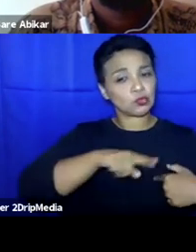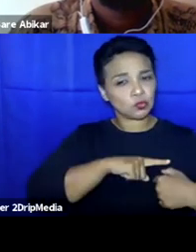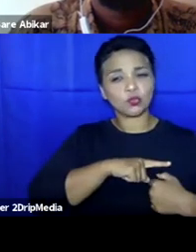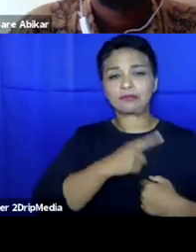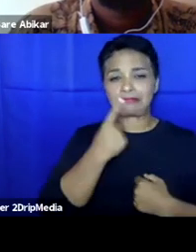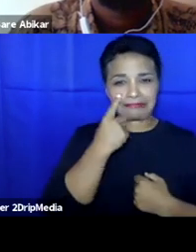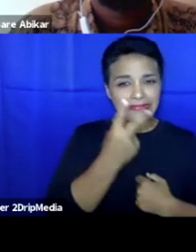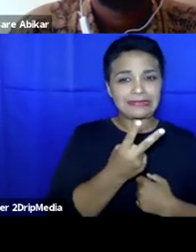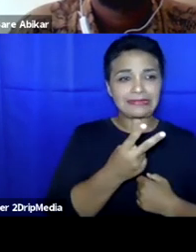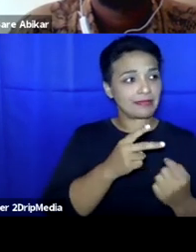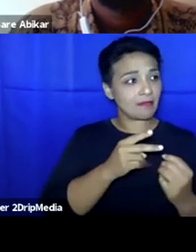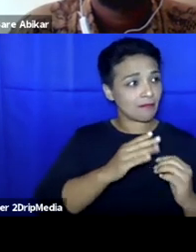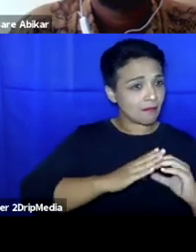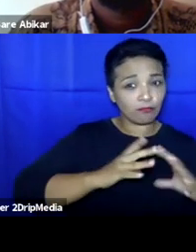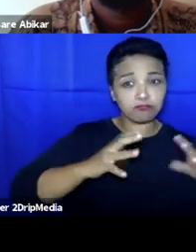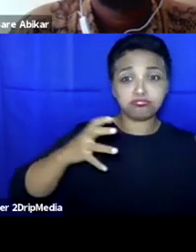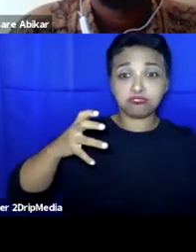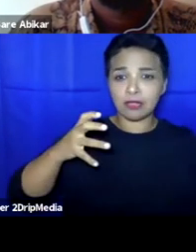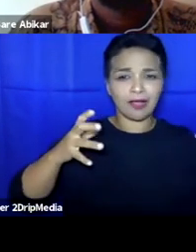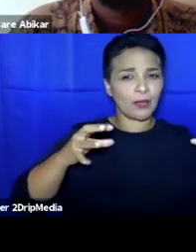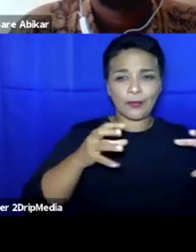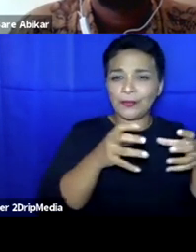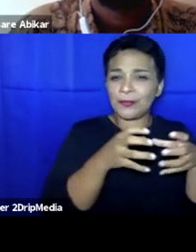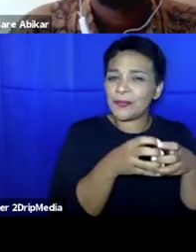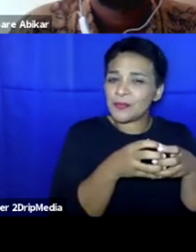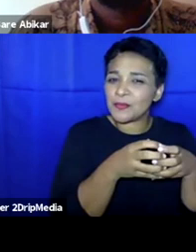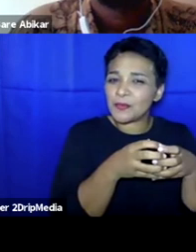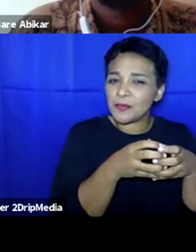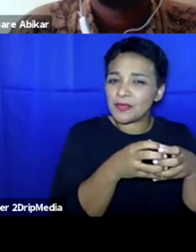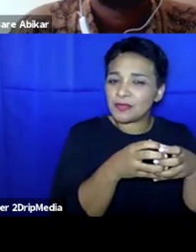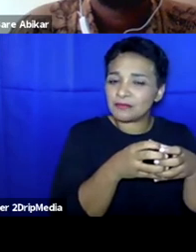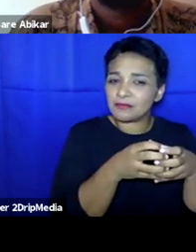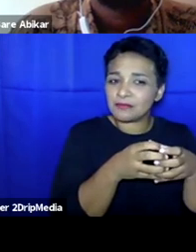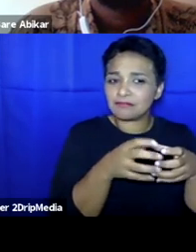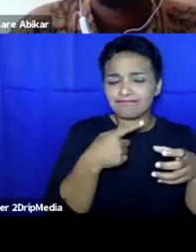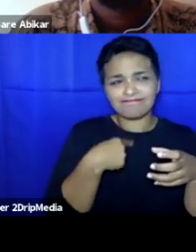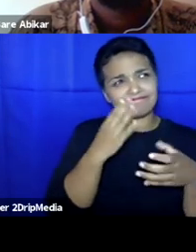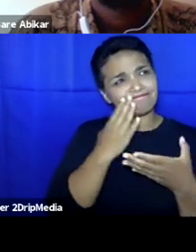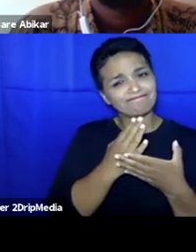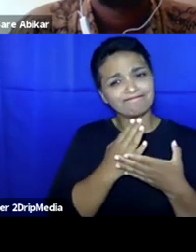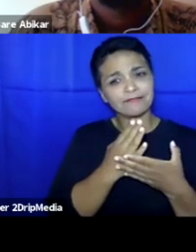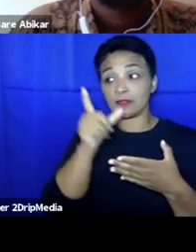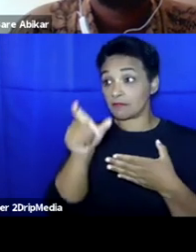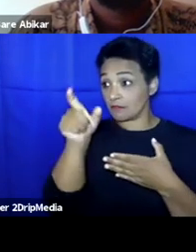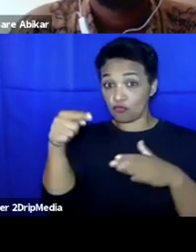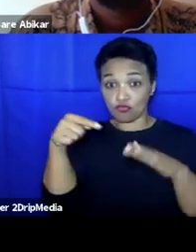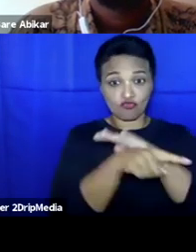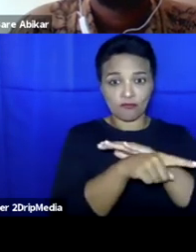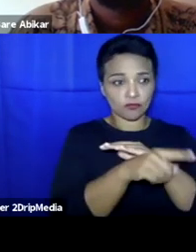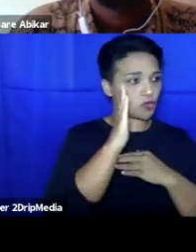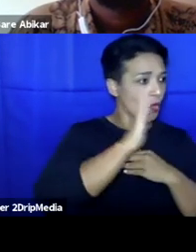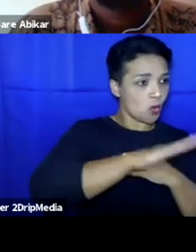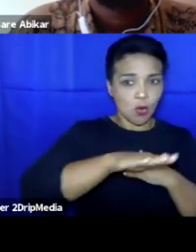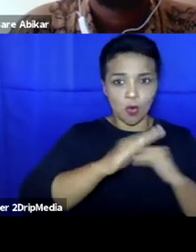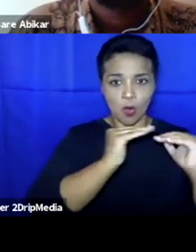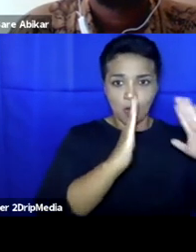significant decrease in that. I'm not sure whether the reduction of resettlement really